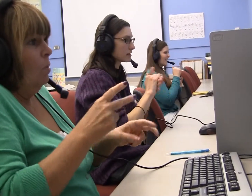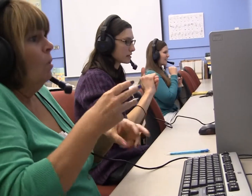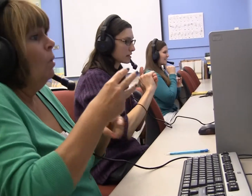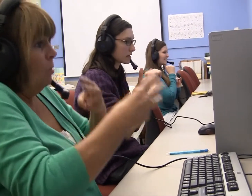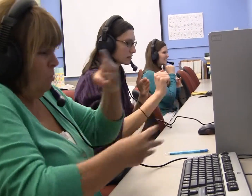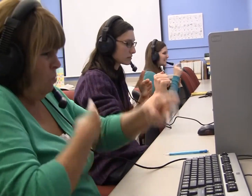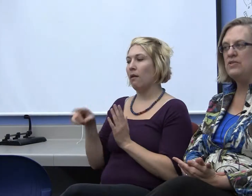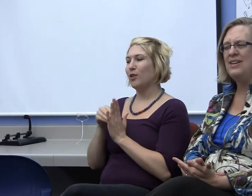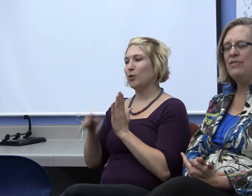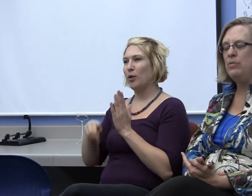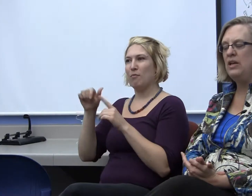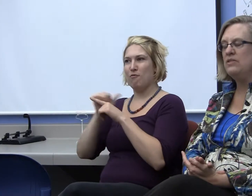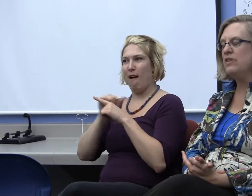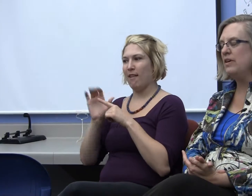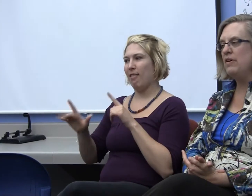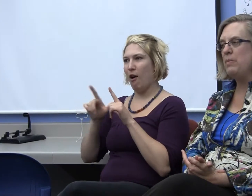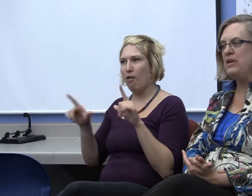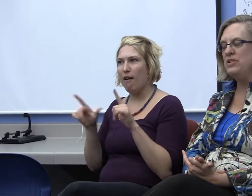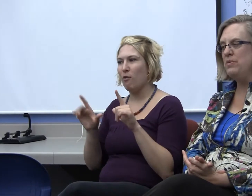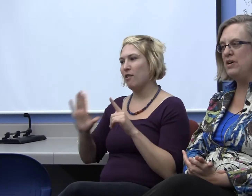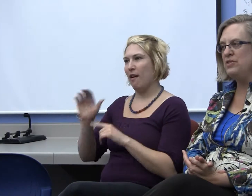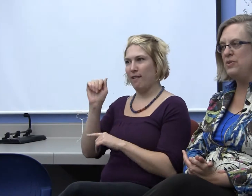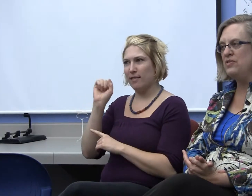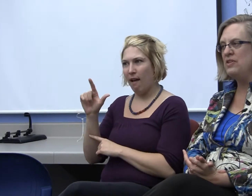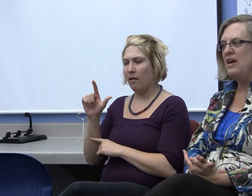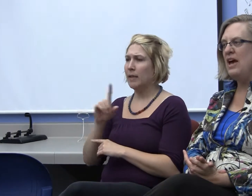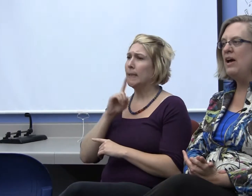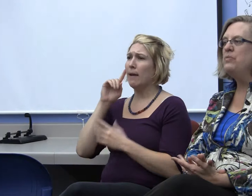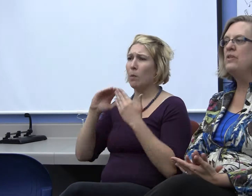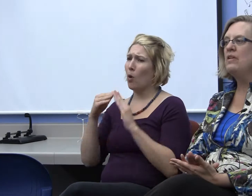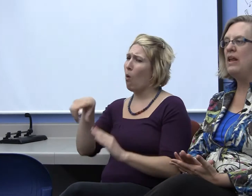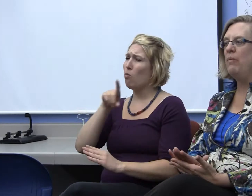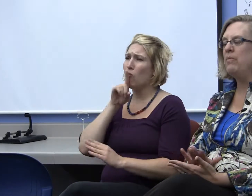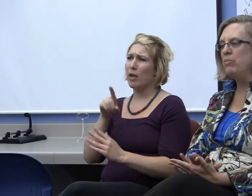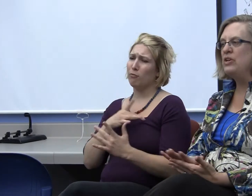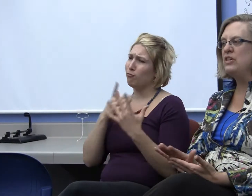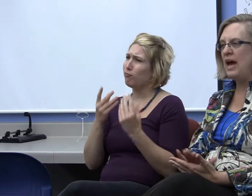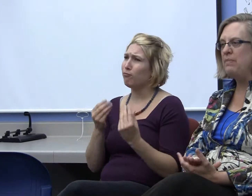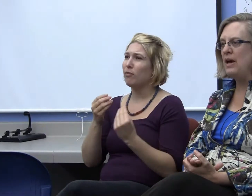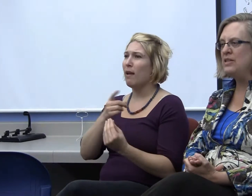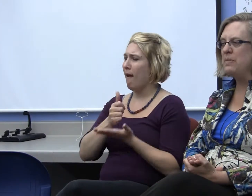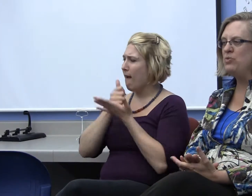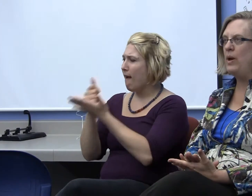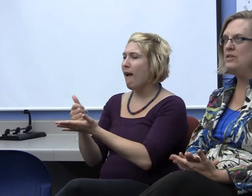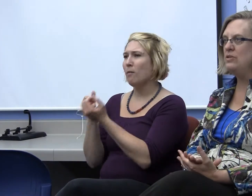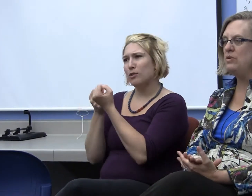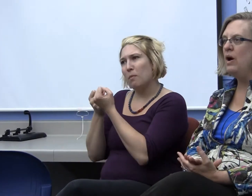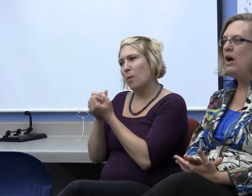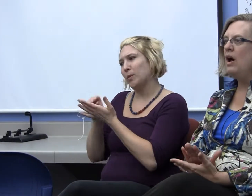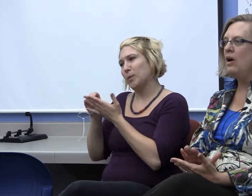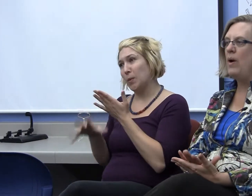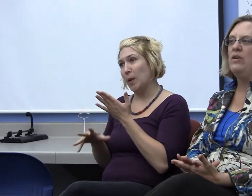your beginning language skills. And the deaf community is very, very patient with our students and help them bridge the gap. And it's the best way